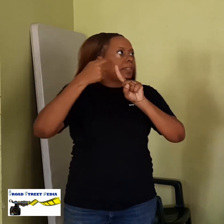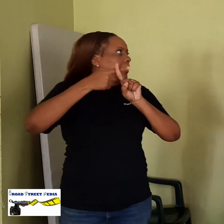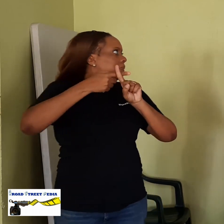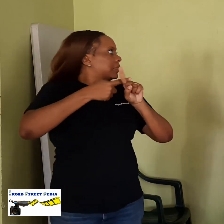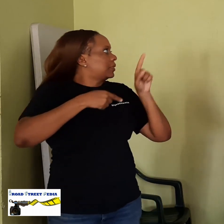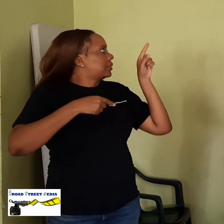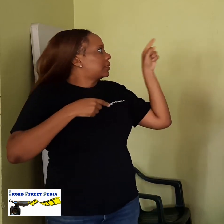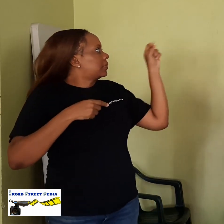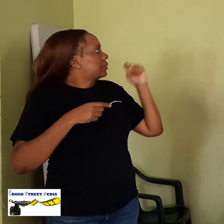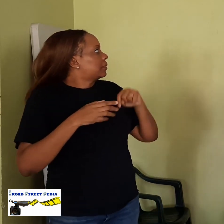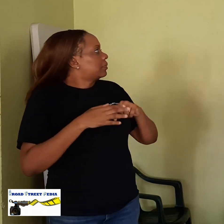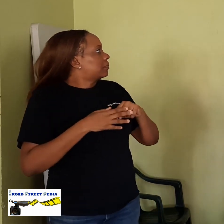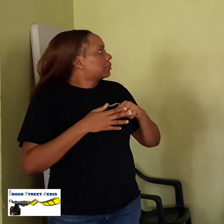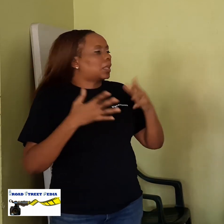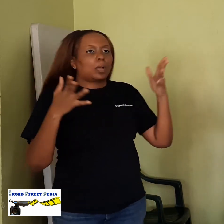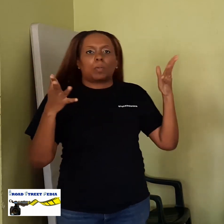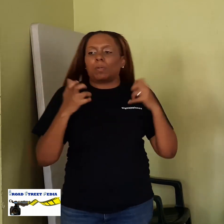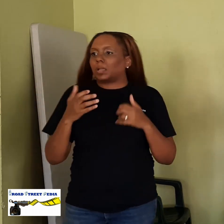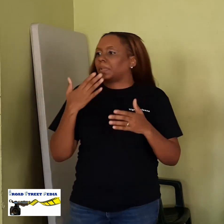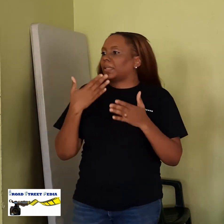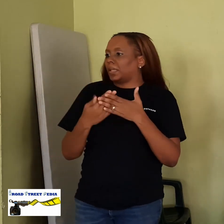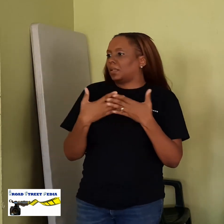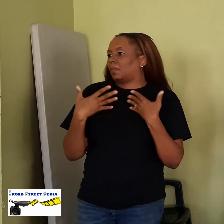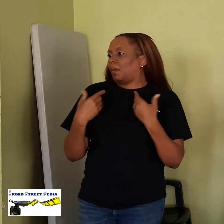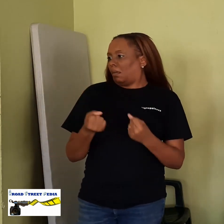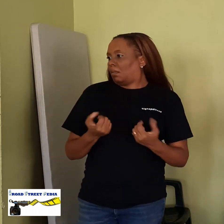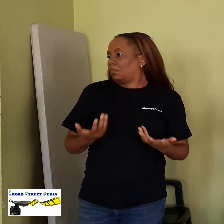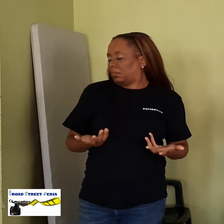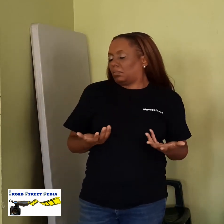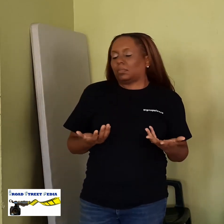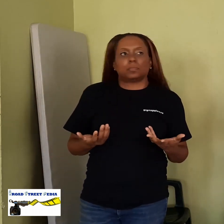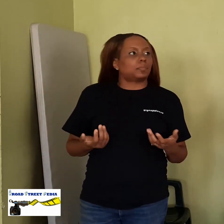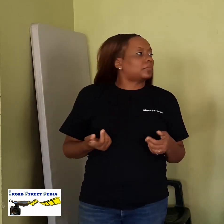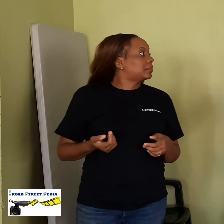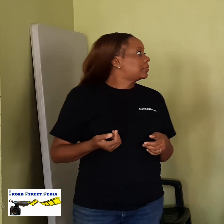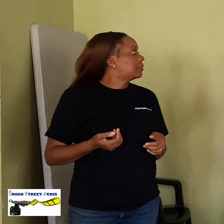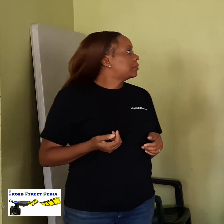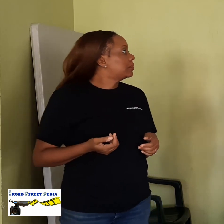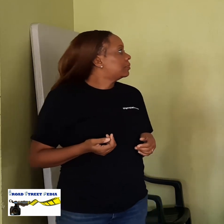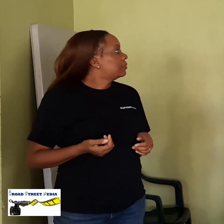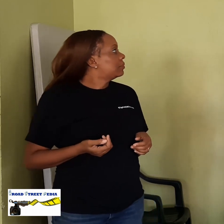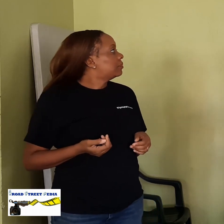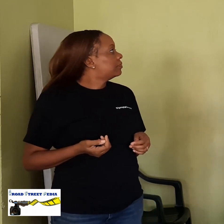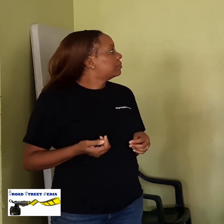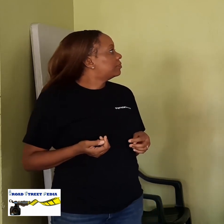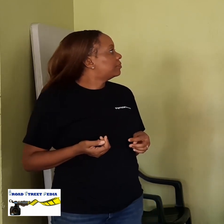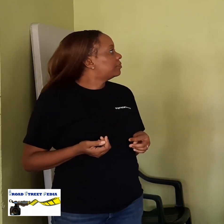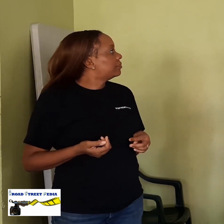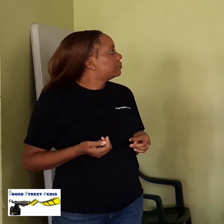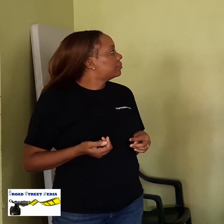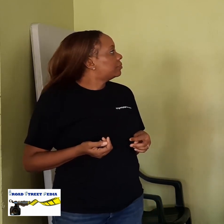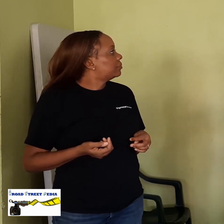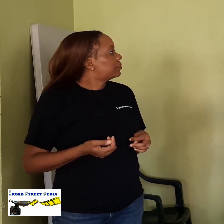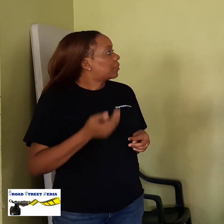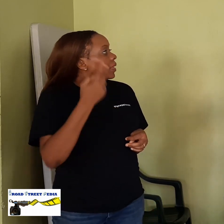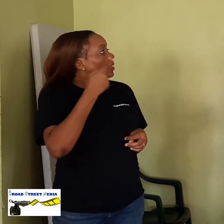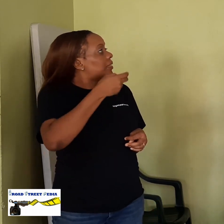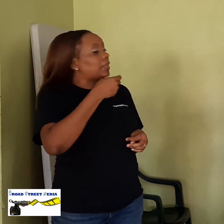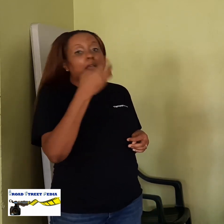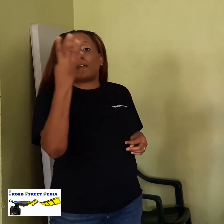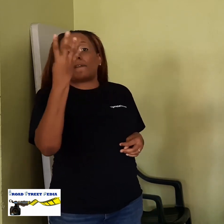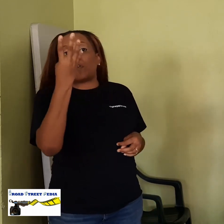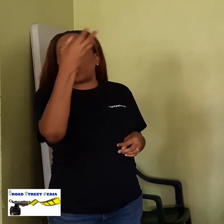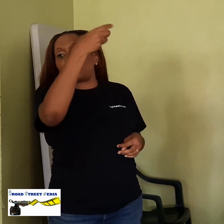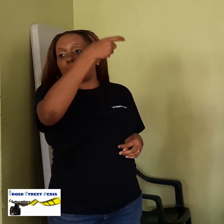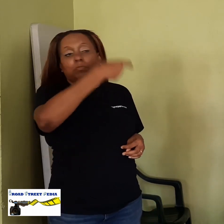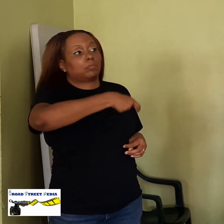remain so that they go through their full storage life or your full shelf life, as we have here on the right. And it says here,